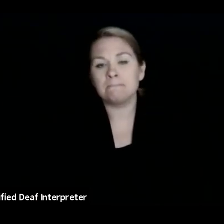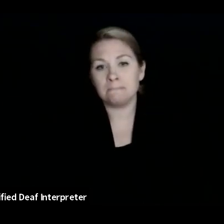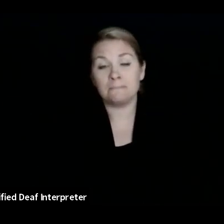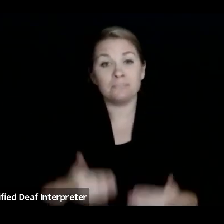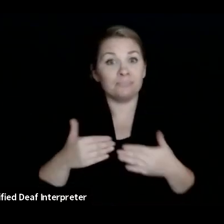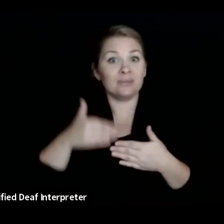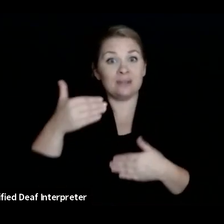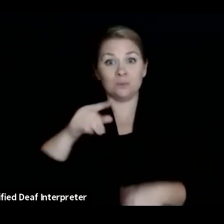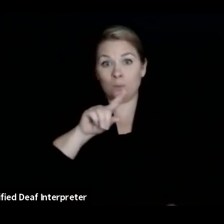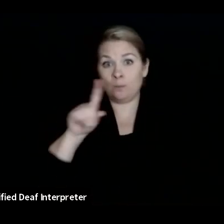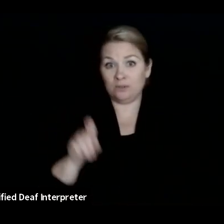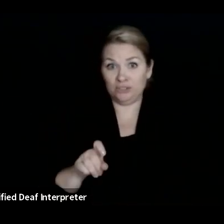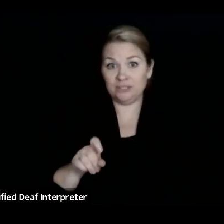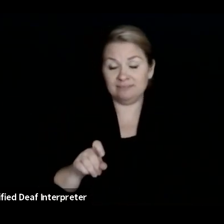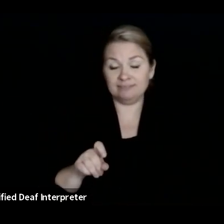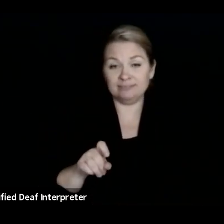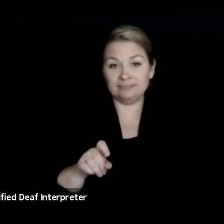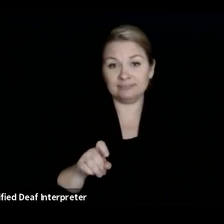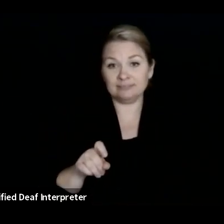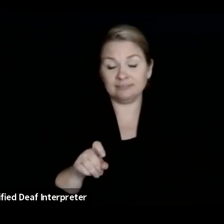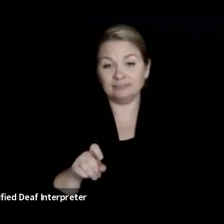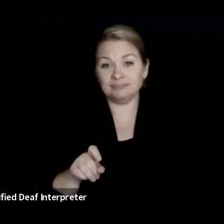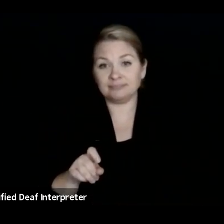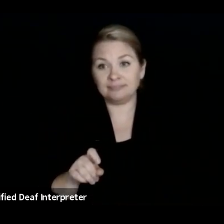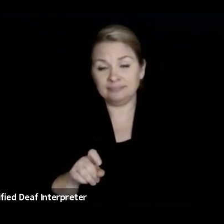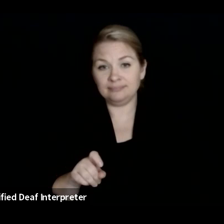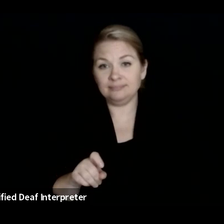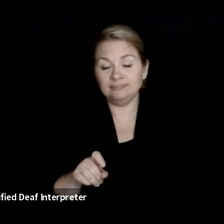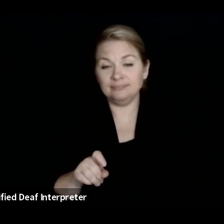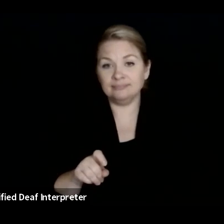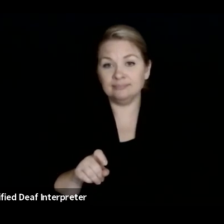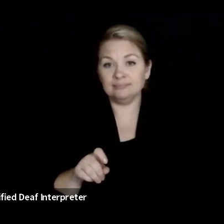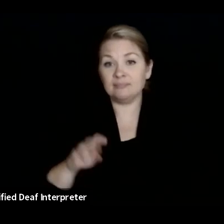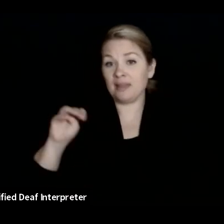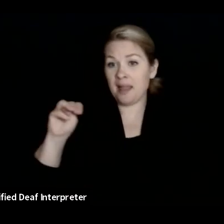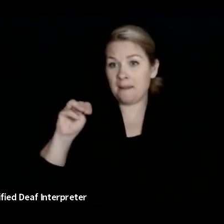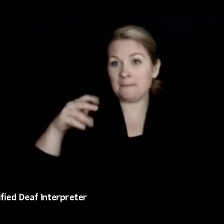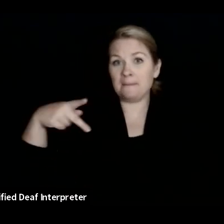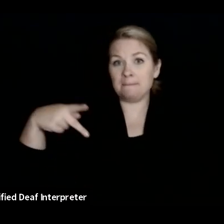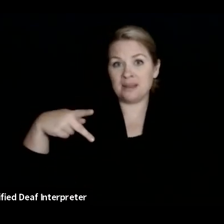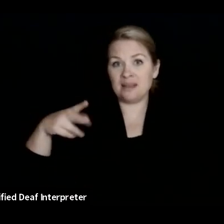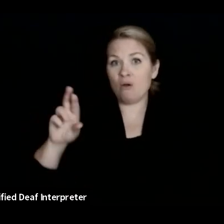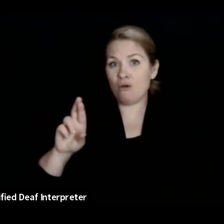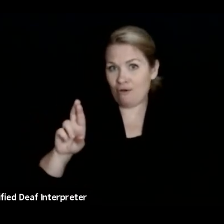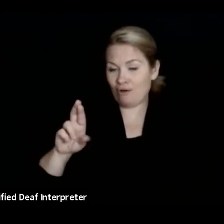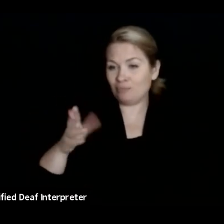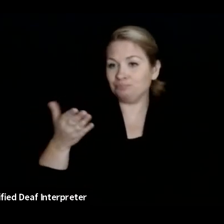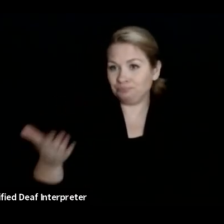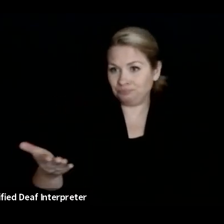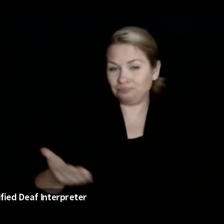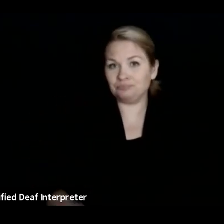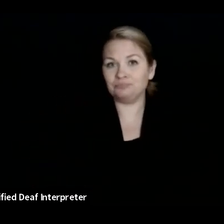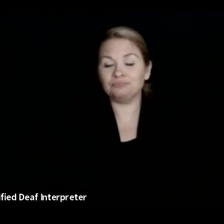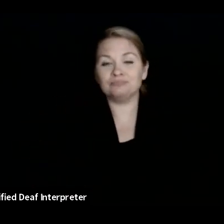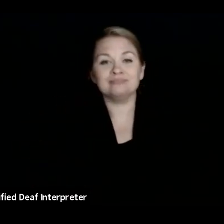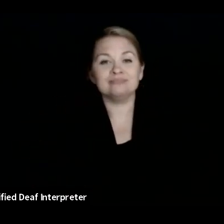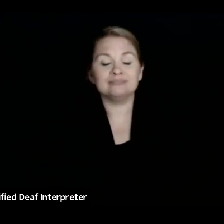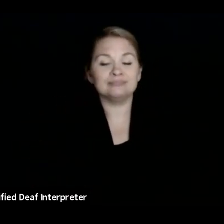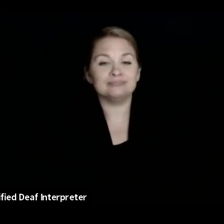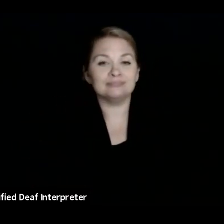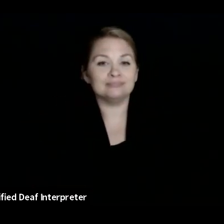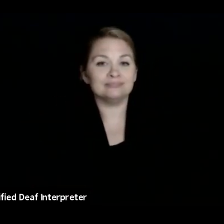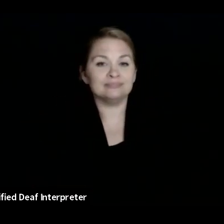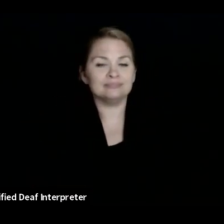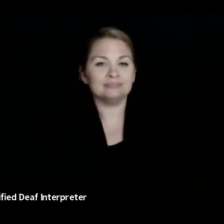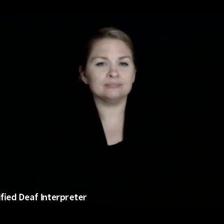Sure. I was hoping to get a quick update on what we're seeing in daycare and other child care settings that have remained